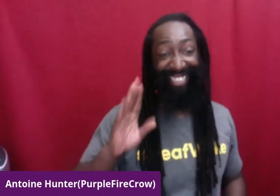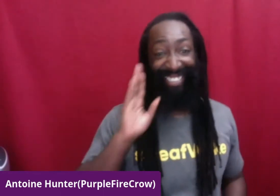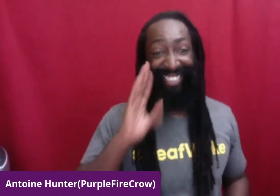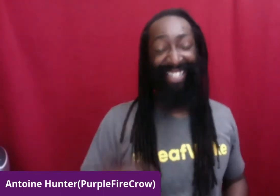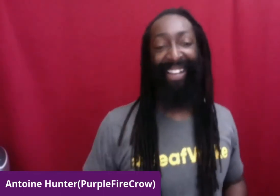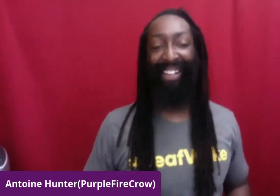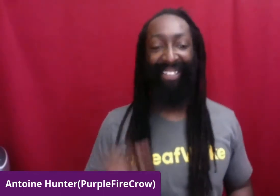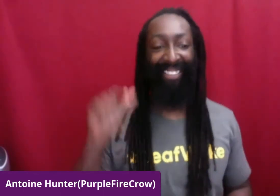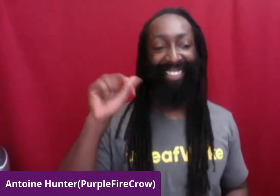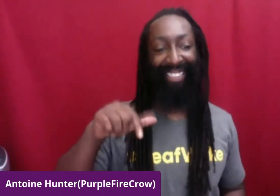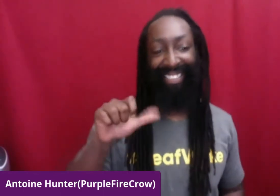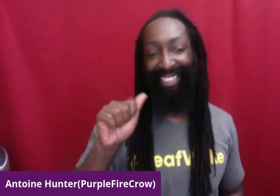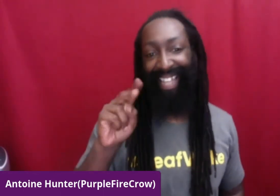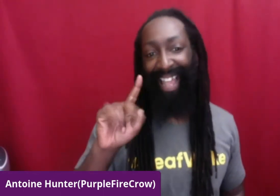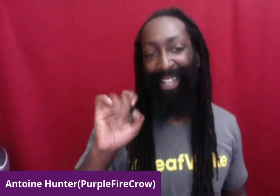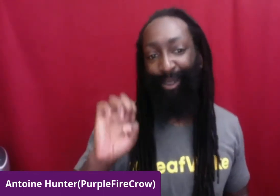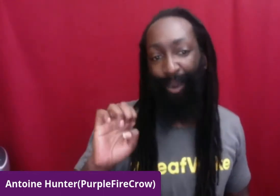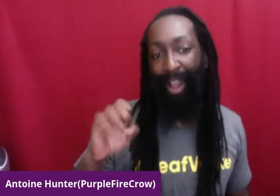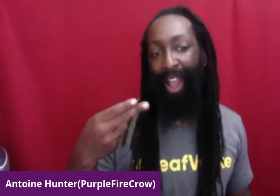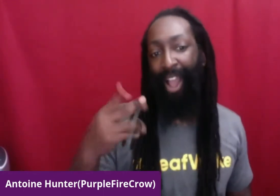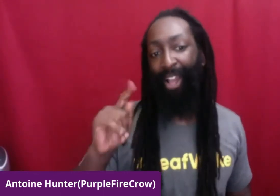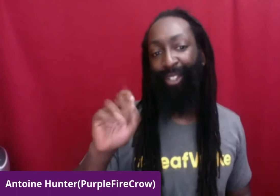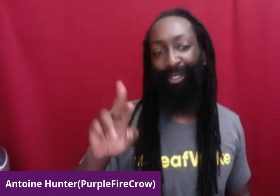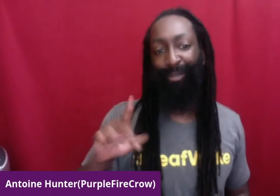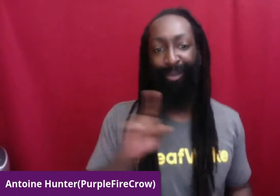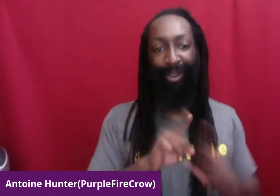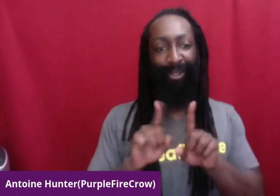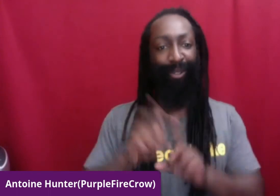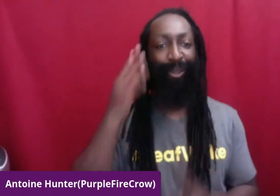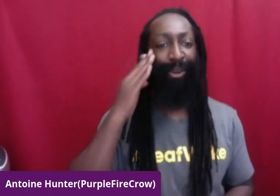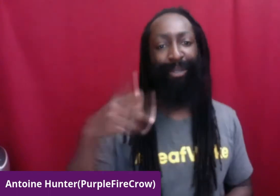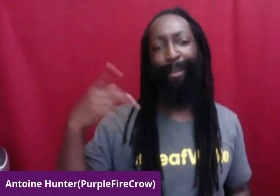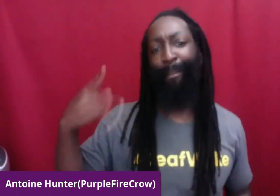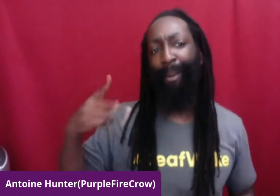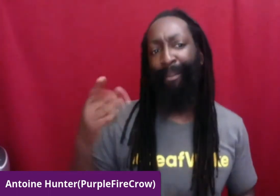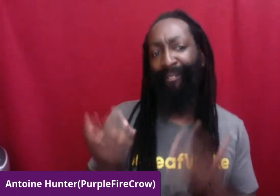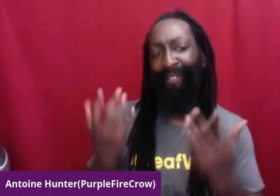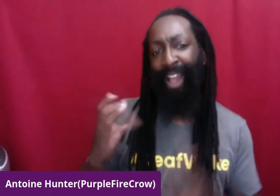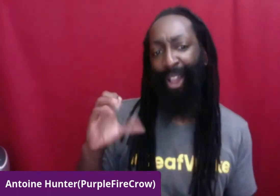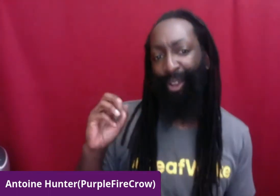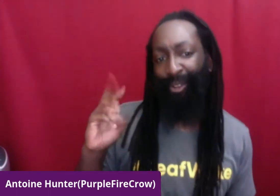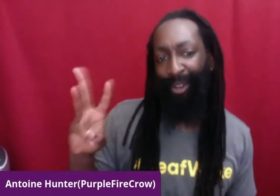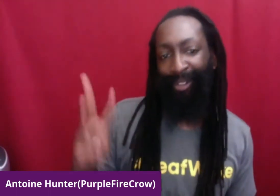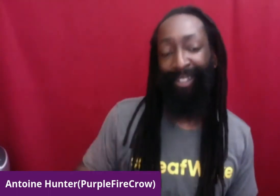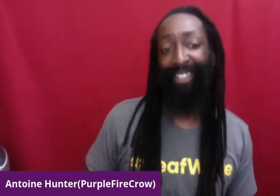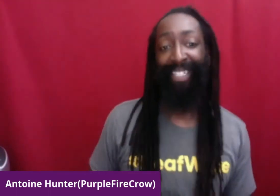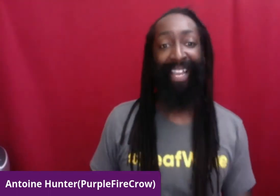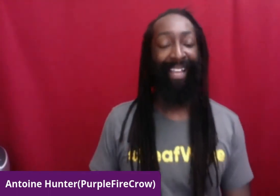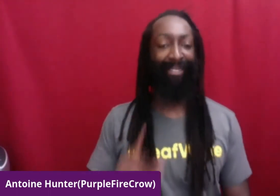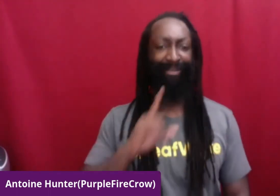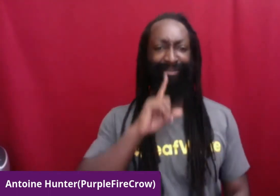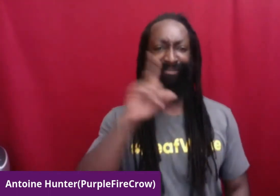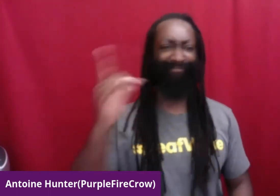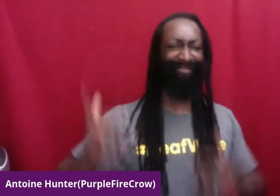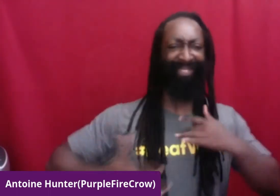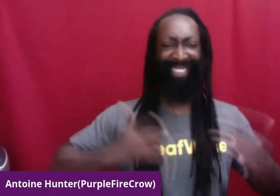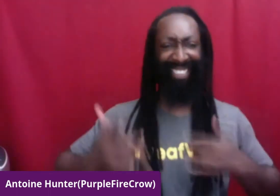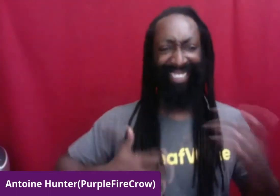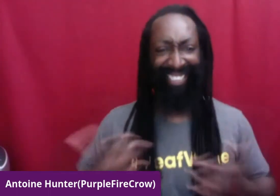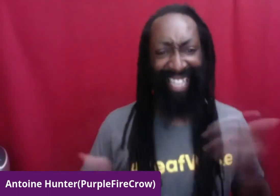Hello, how y'all doing? This is Antoine Hunter, also known as PurpleFireCrow.